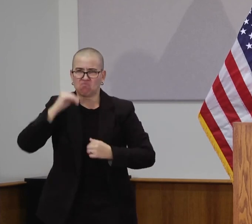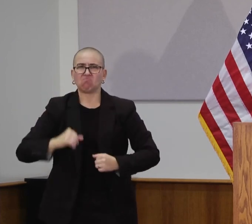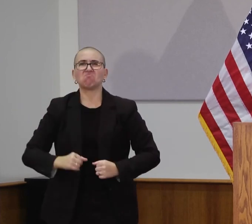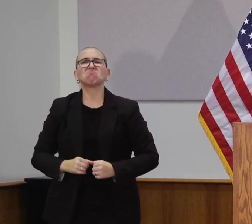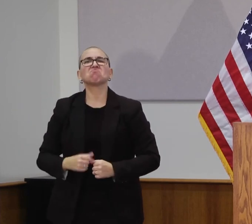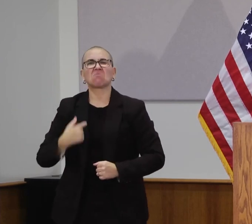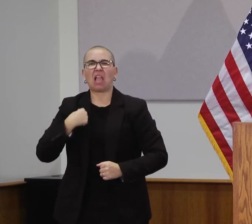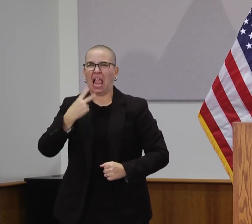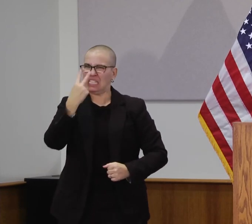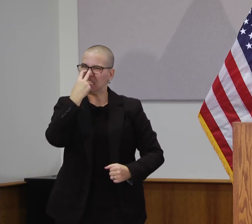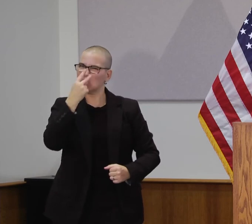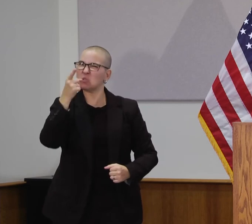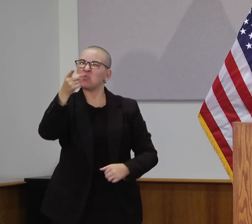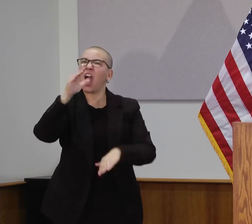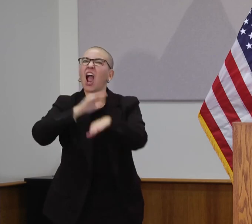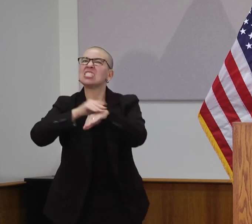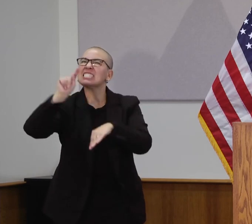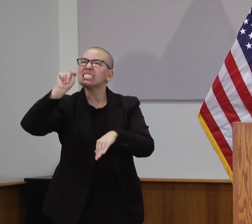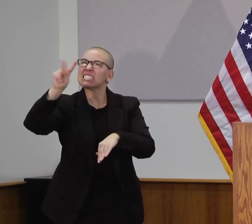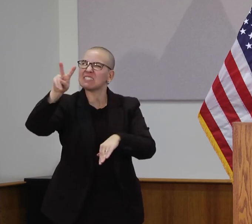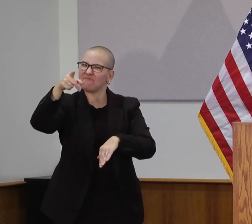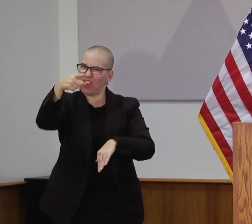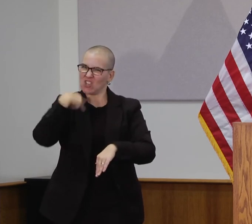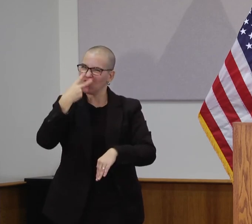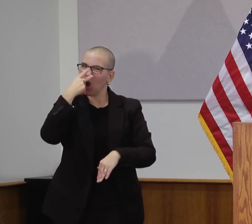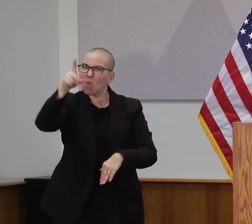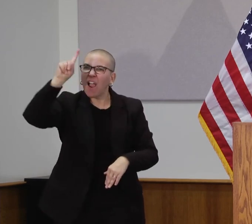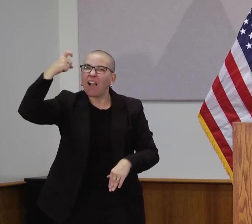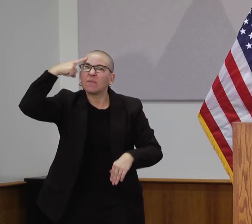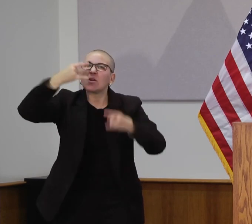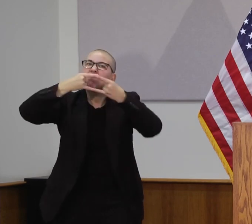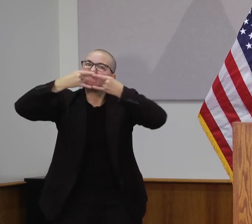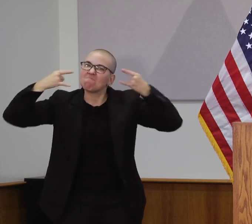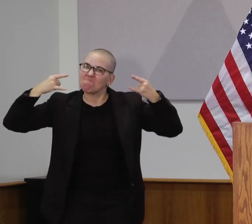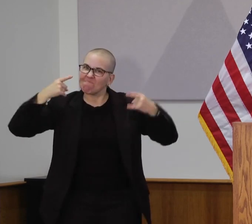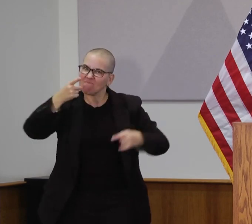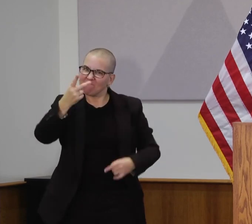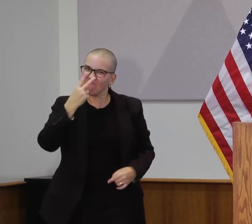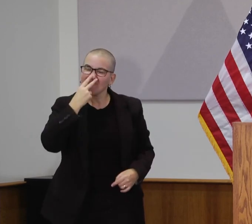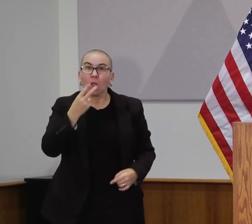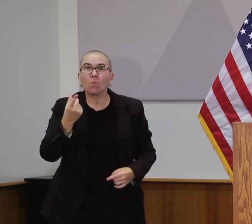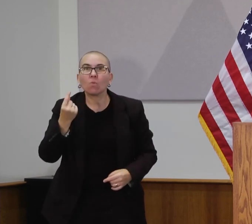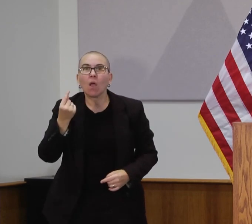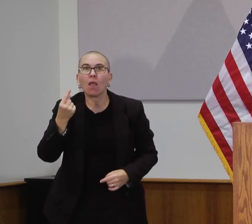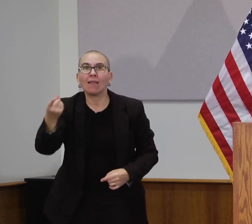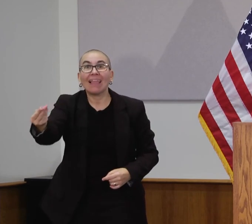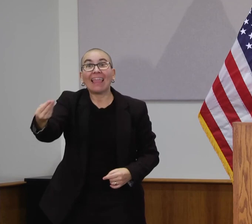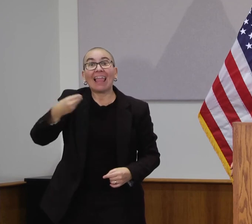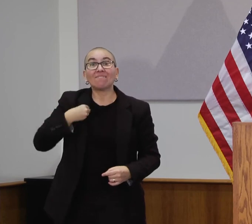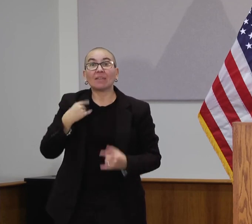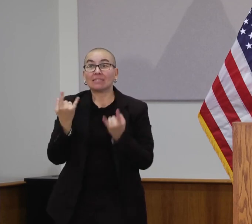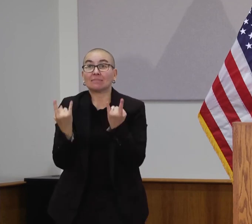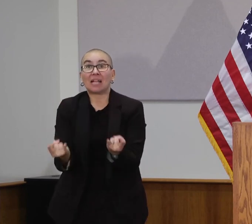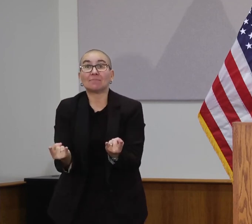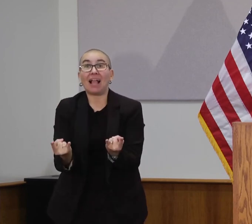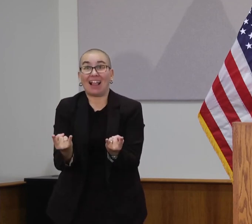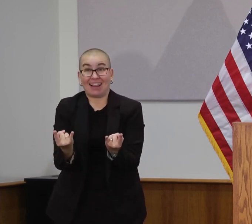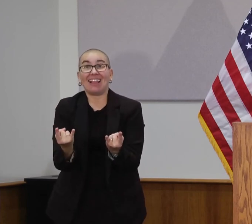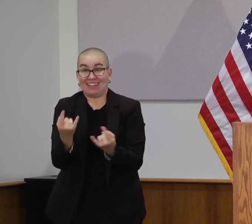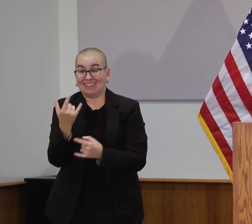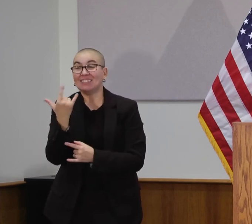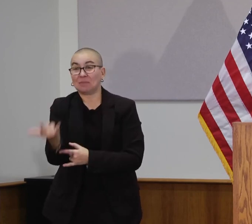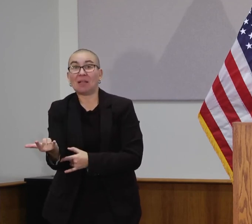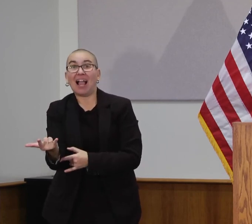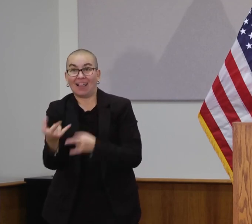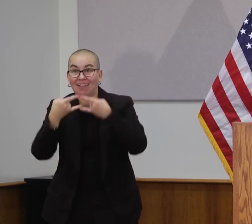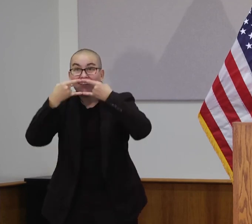TV, Governor, with your mask. He said, you need something a little better. And he gave me a Spider-Man mask, which I should have worn today, I think, for him.